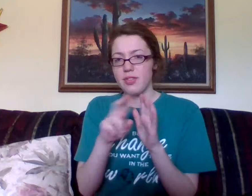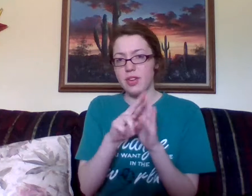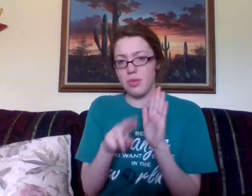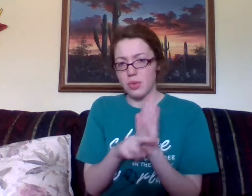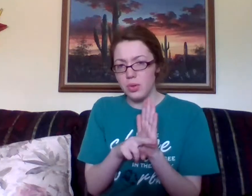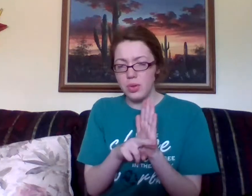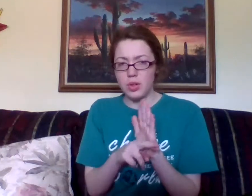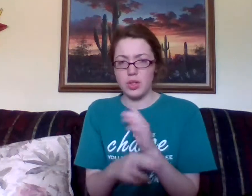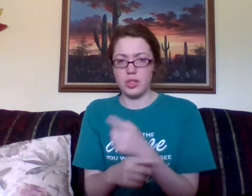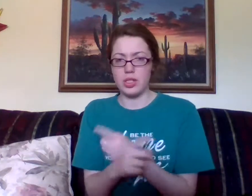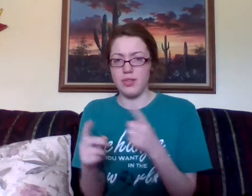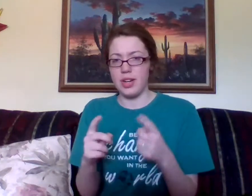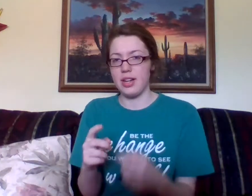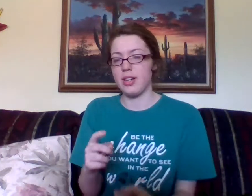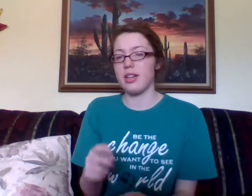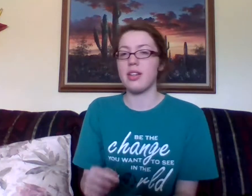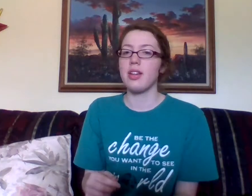different rules, different